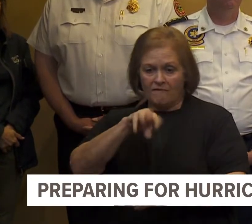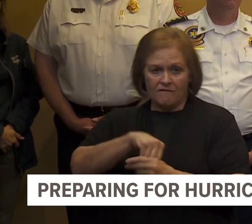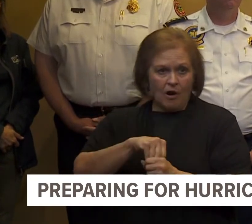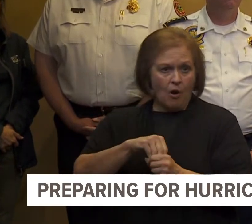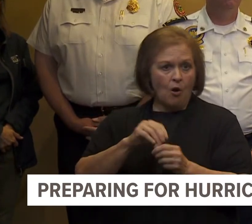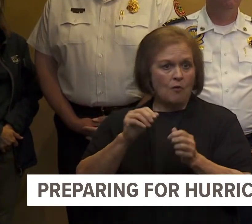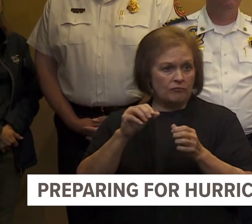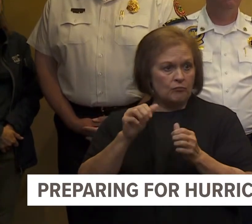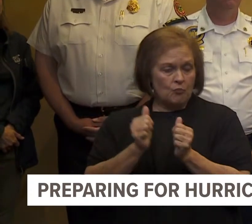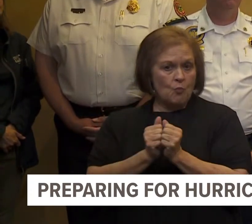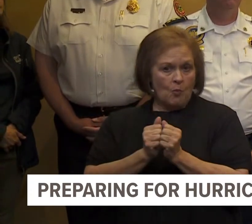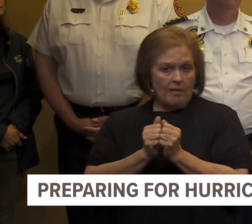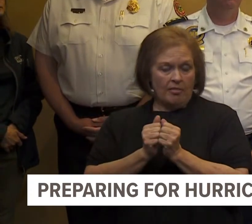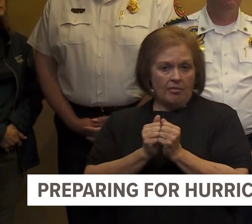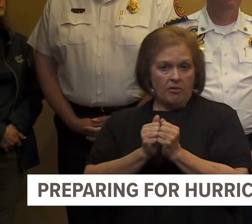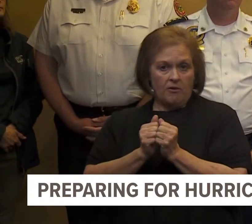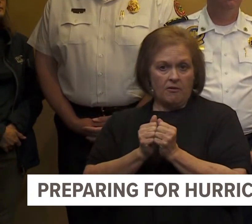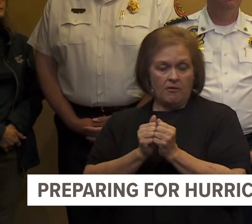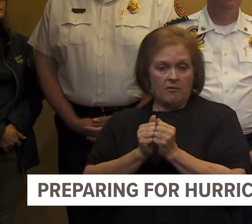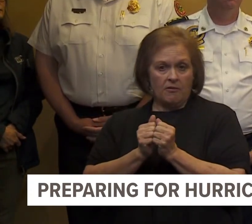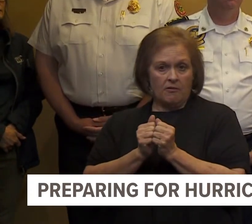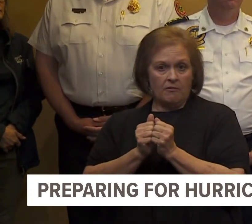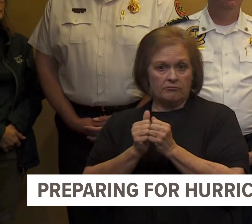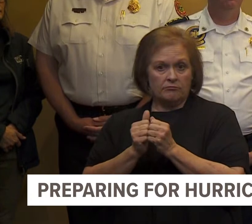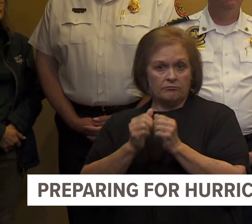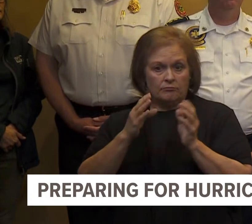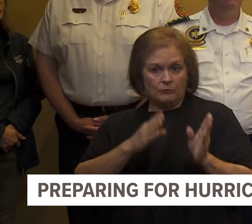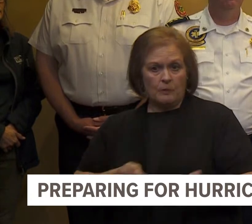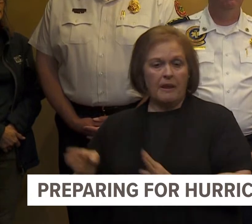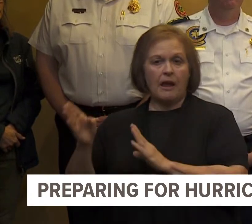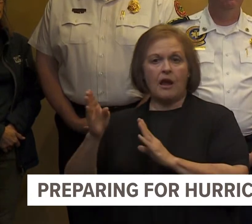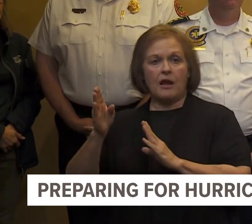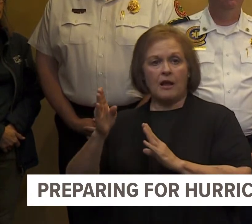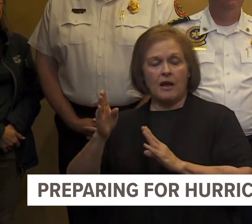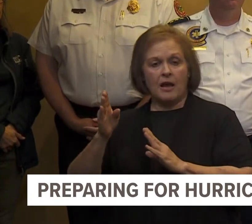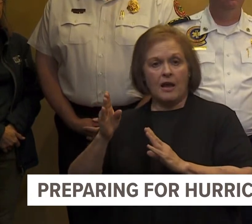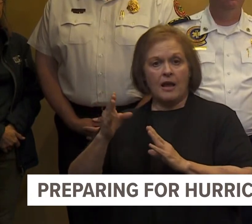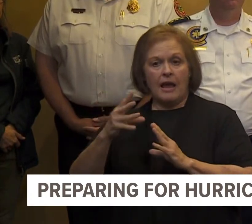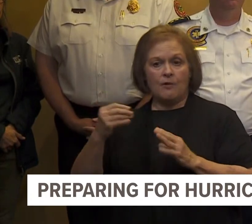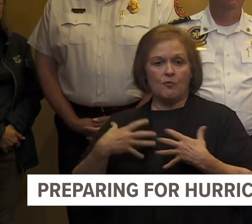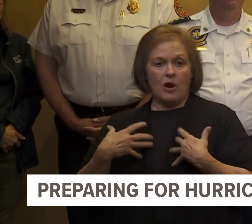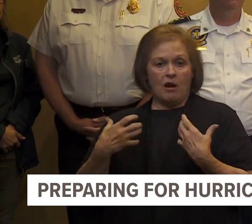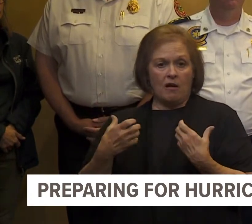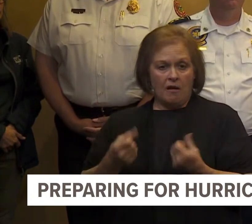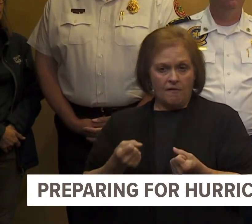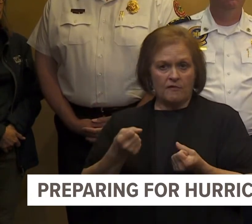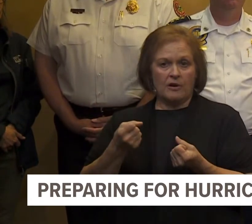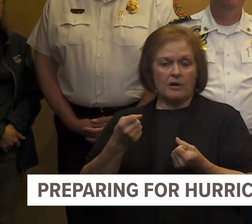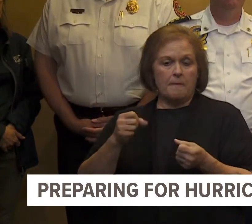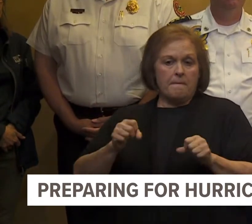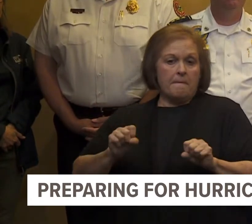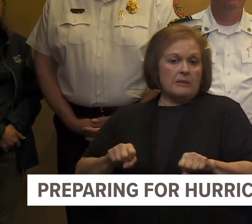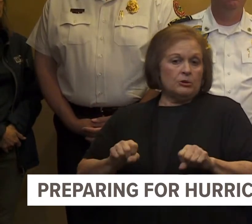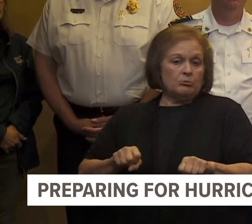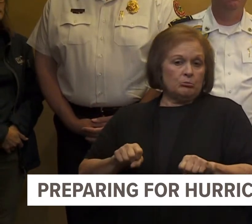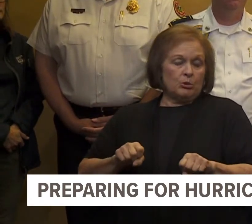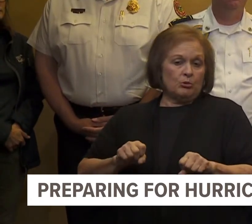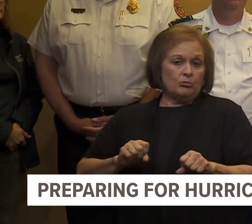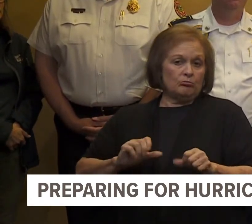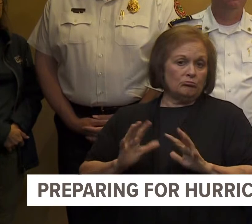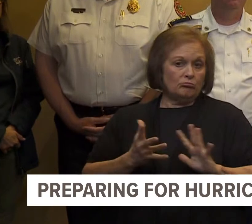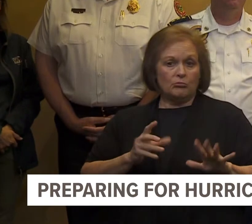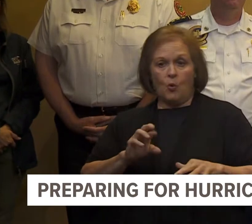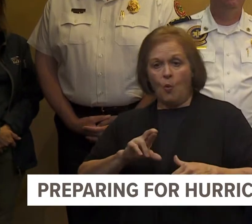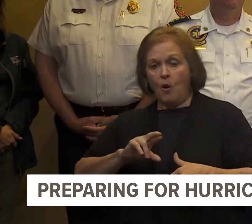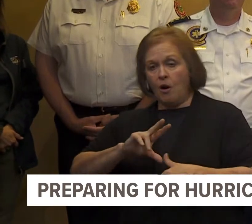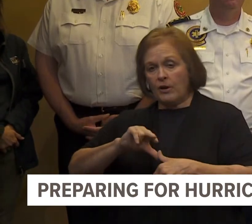all stakeholders in responding to, preparing for, responding to, and recovering from a potential tropical event or a